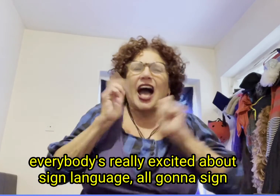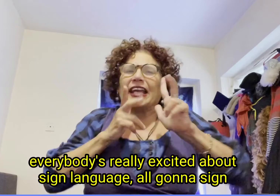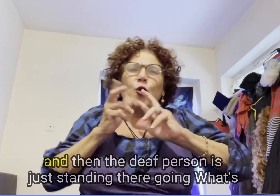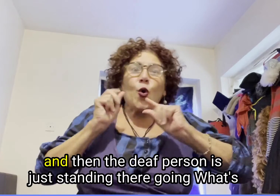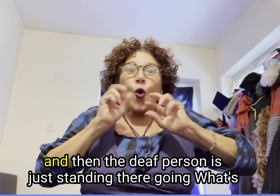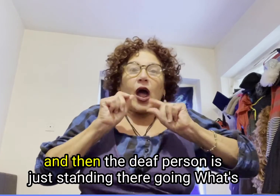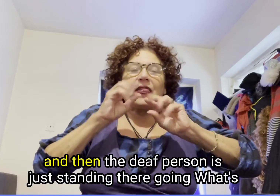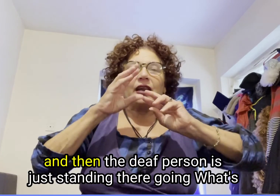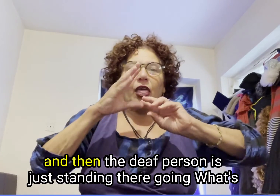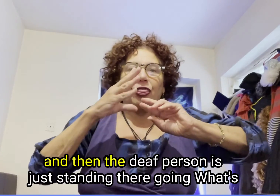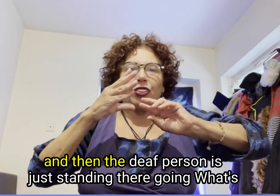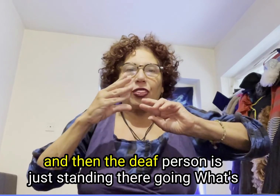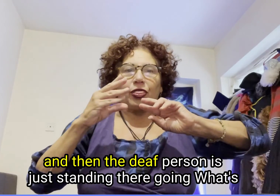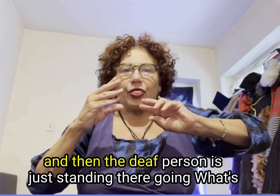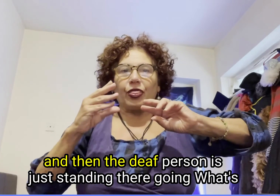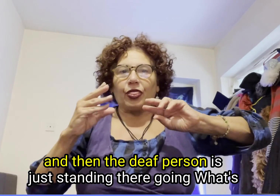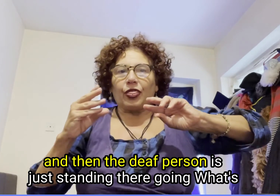sign. And then